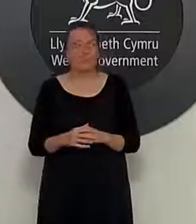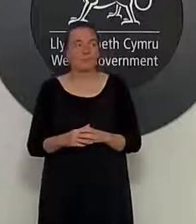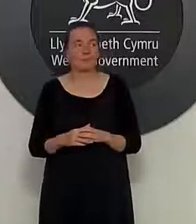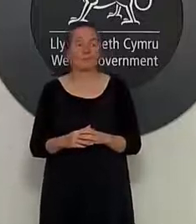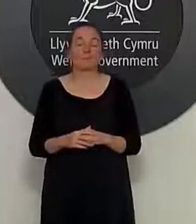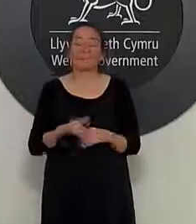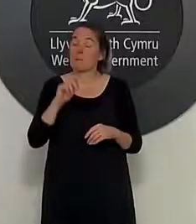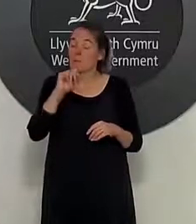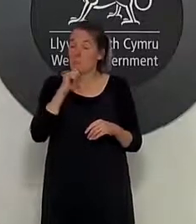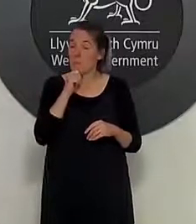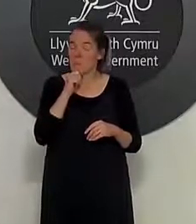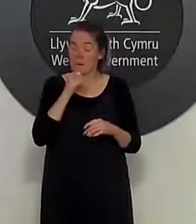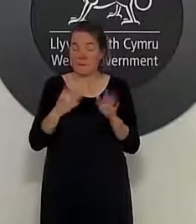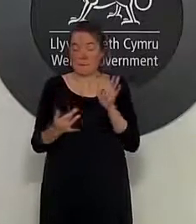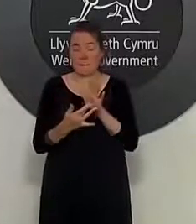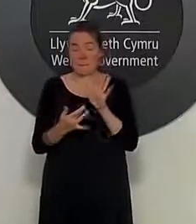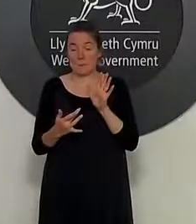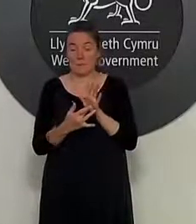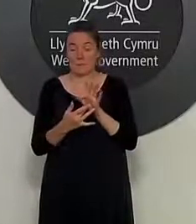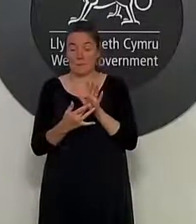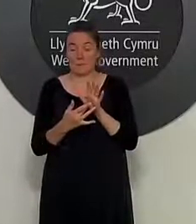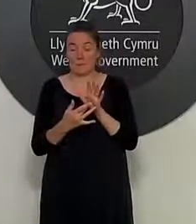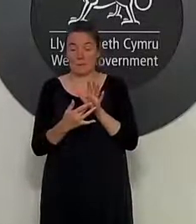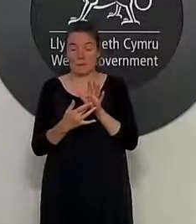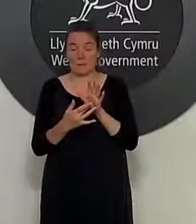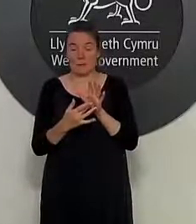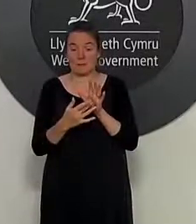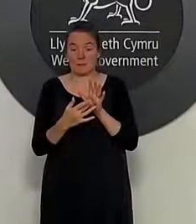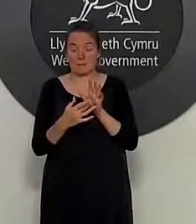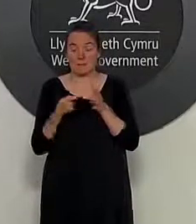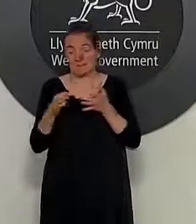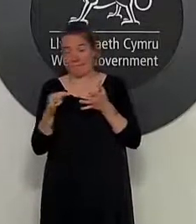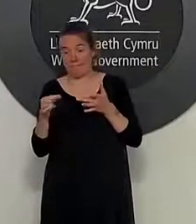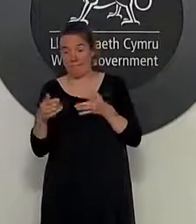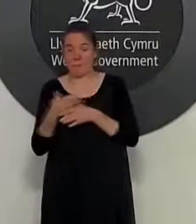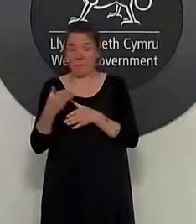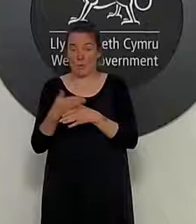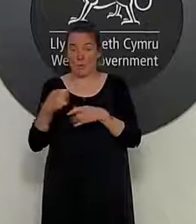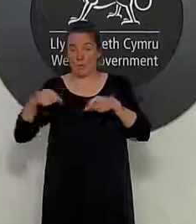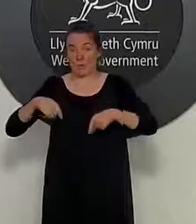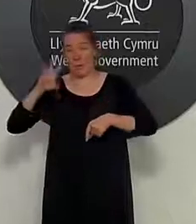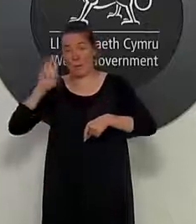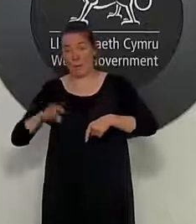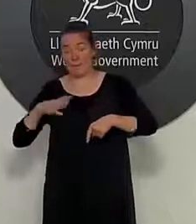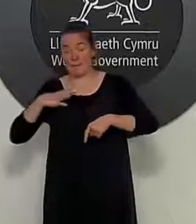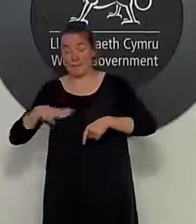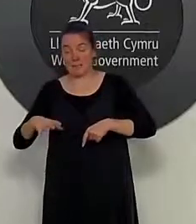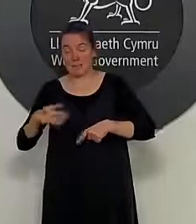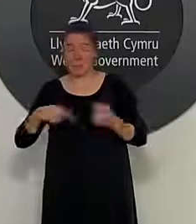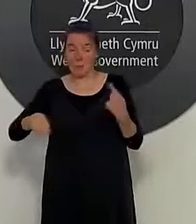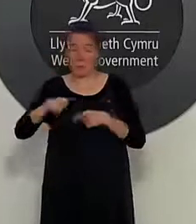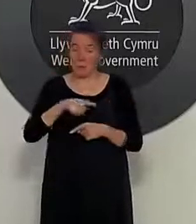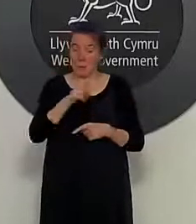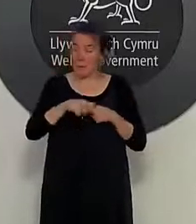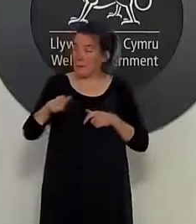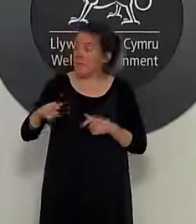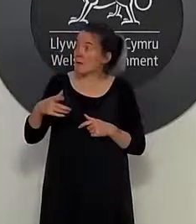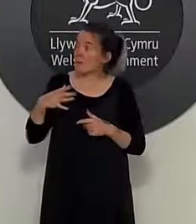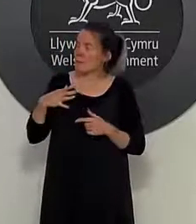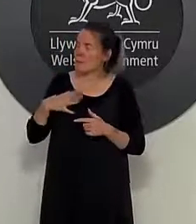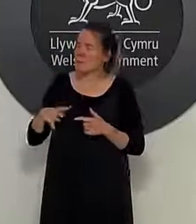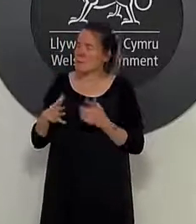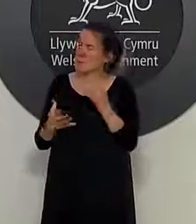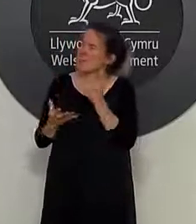very important part of the additional work that we need to do in Wales to make sure that people who are looking for answers as to what